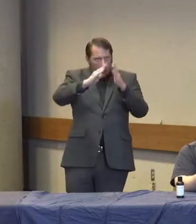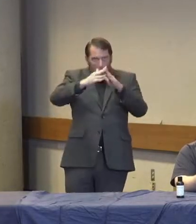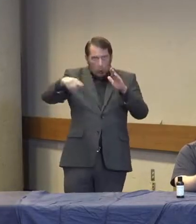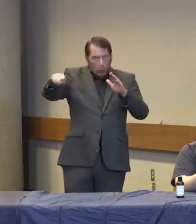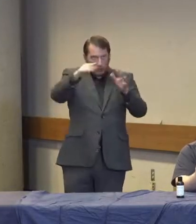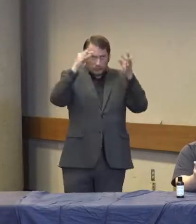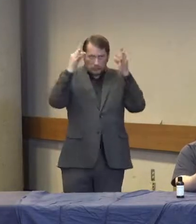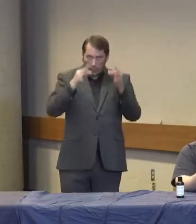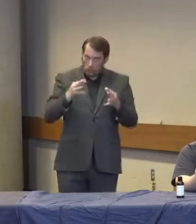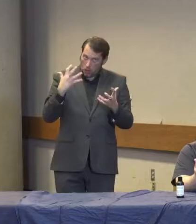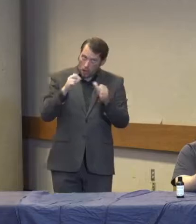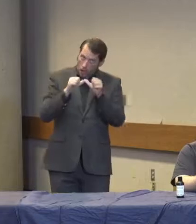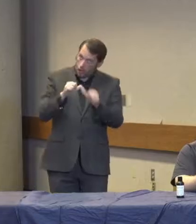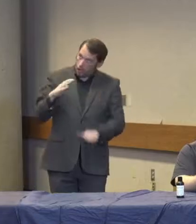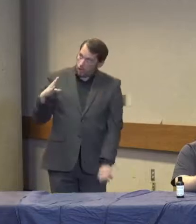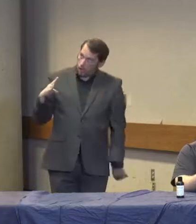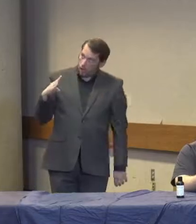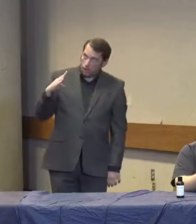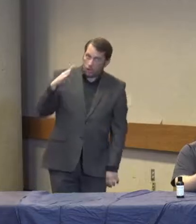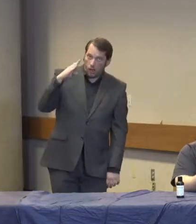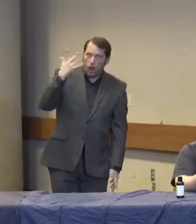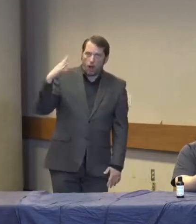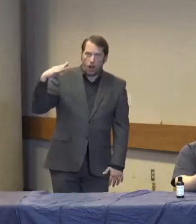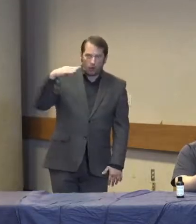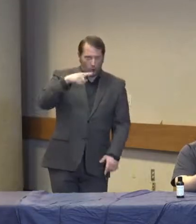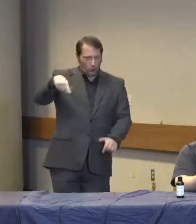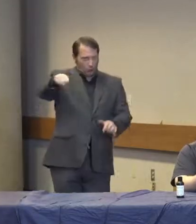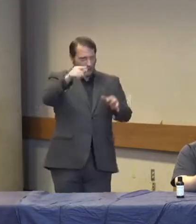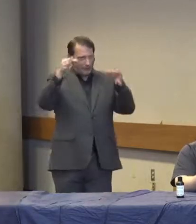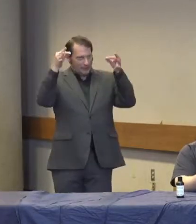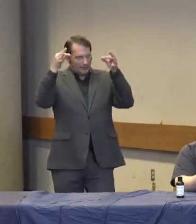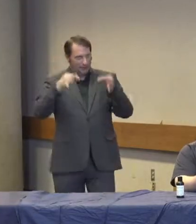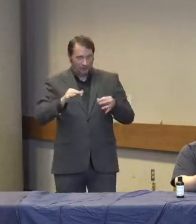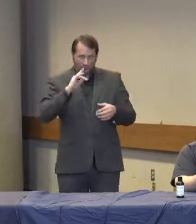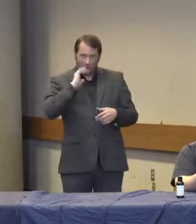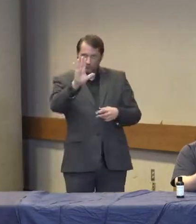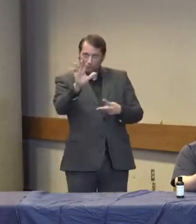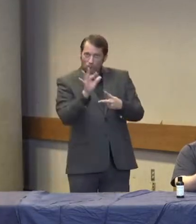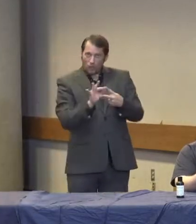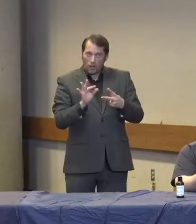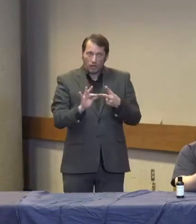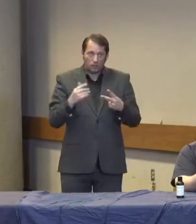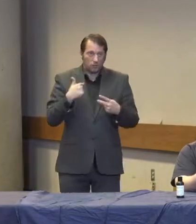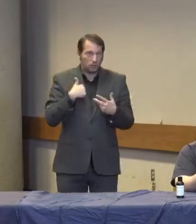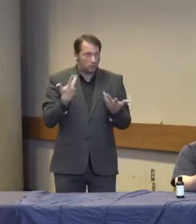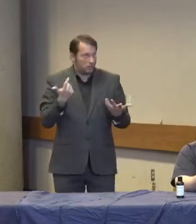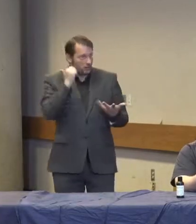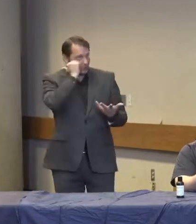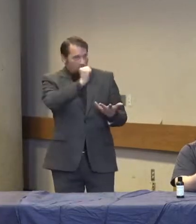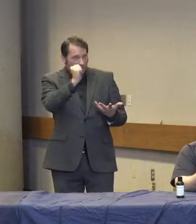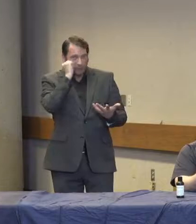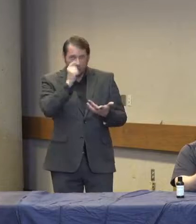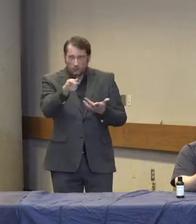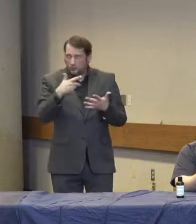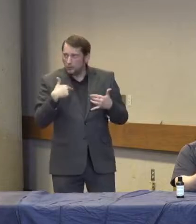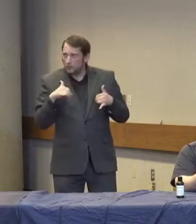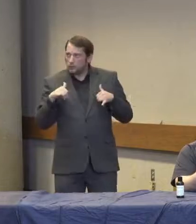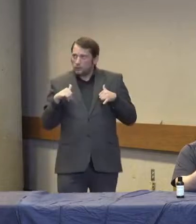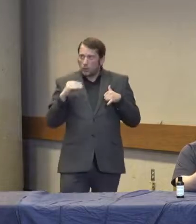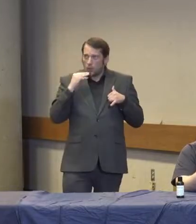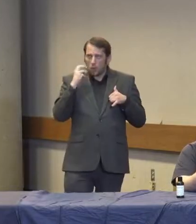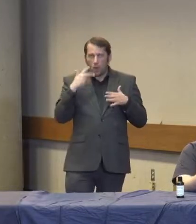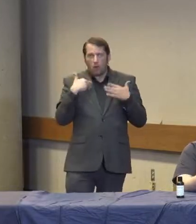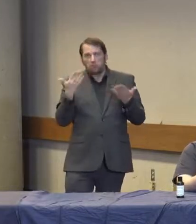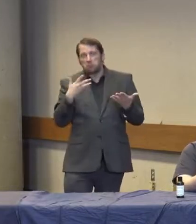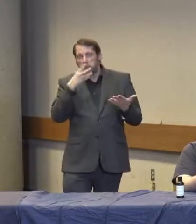who are out there deciding, you know, interacting or not interacting. That your choices every day decide when our peak is. You decide when we